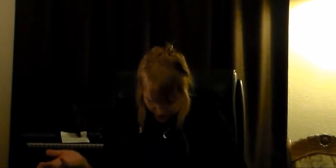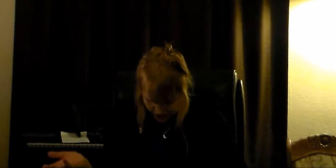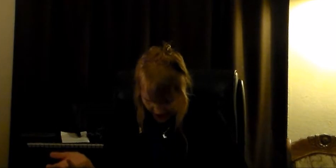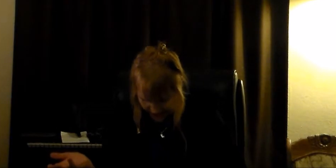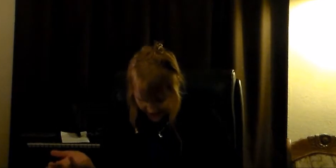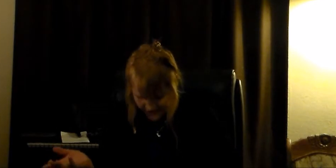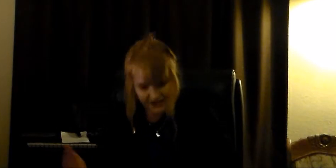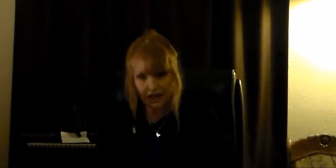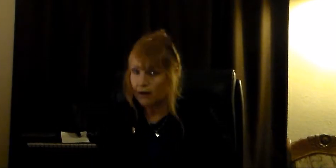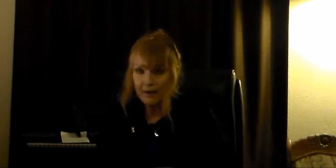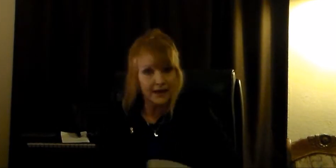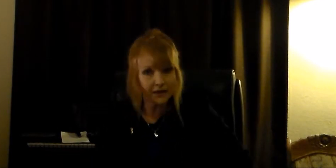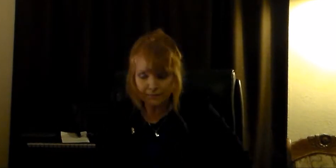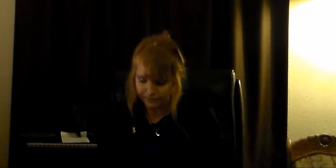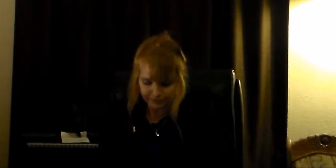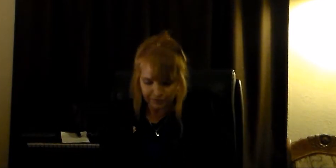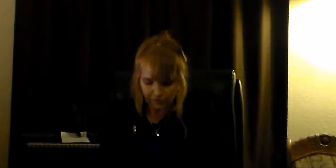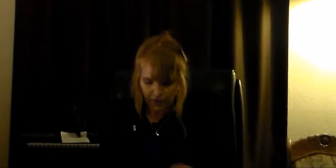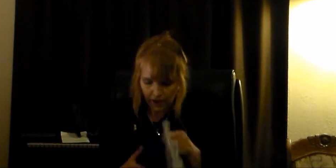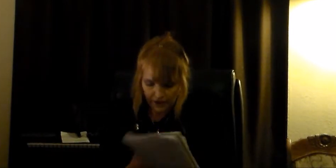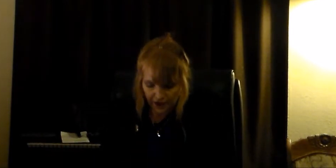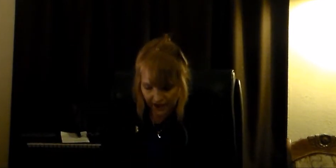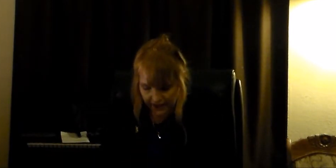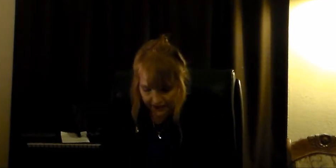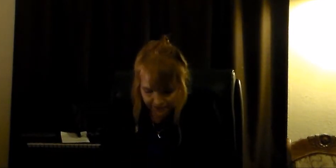unwashed hands does not make him unclean.